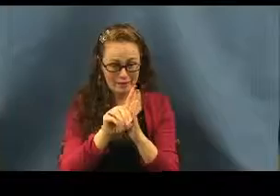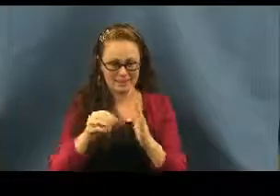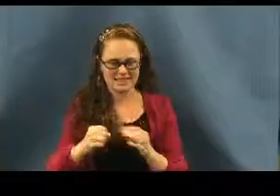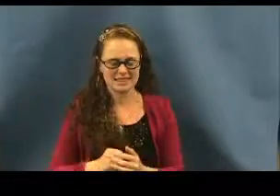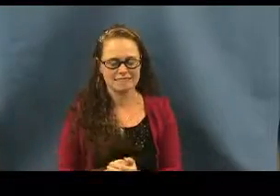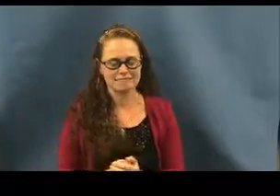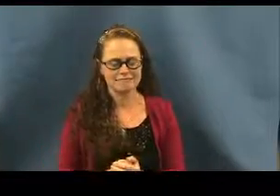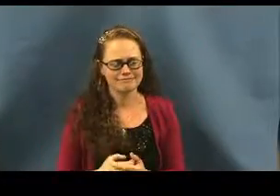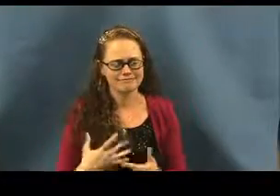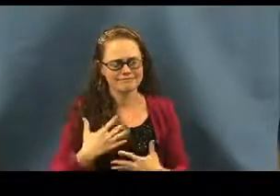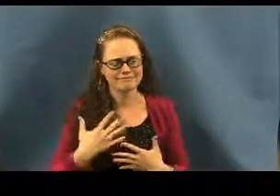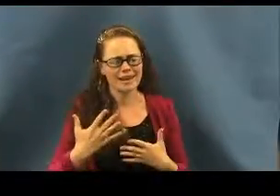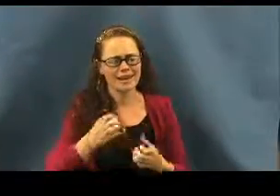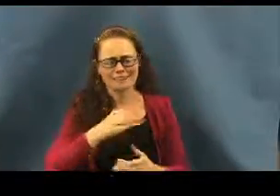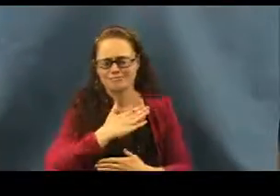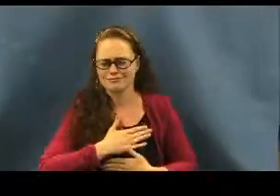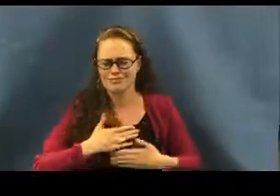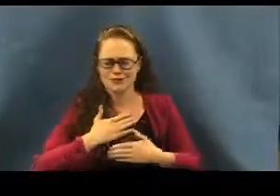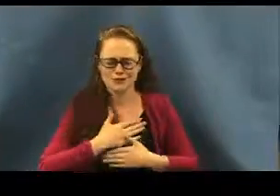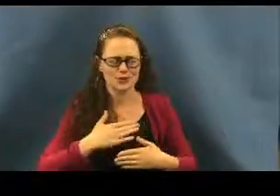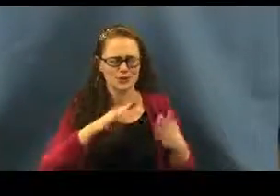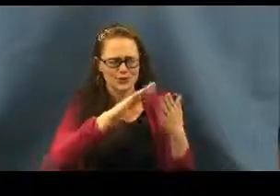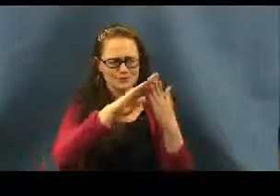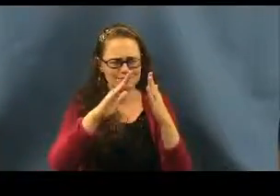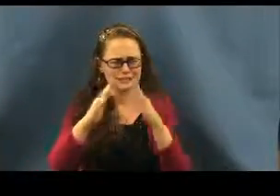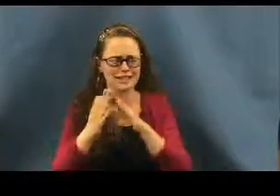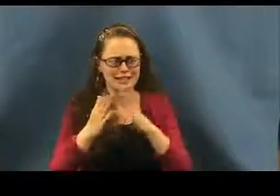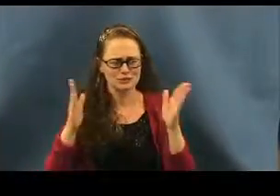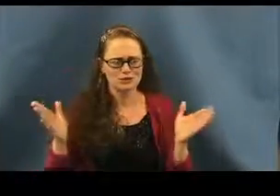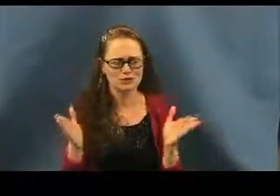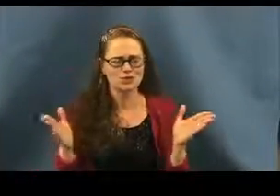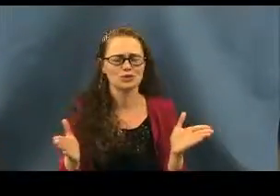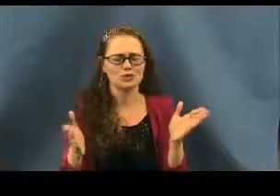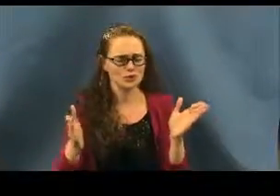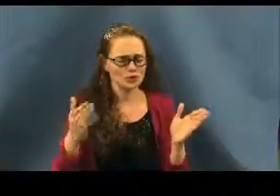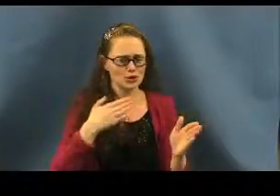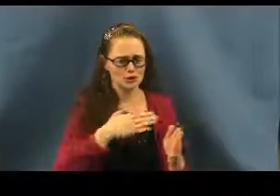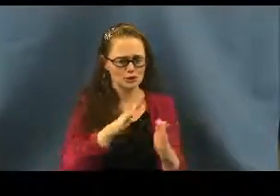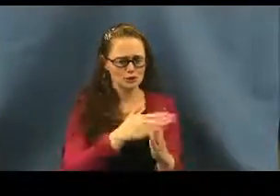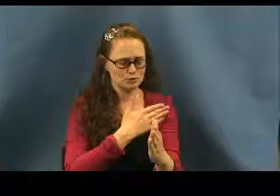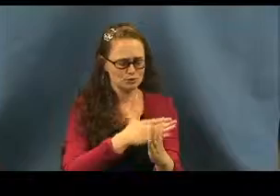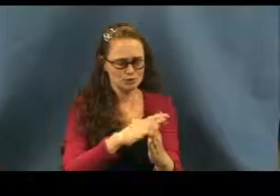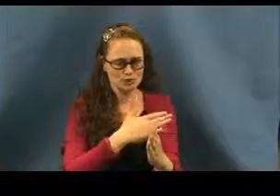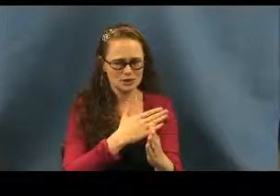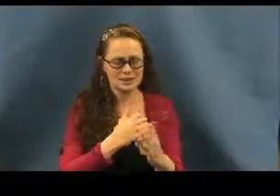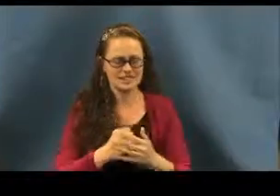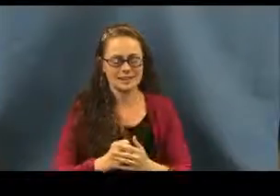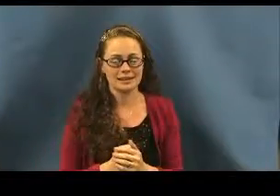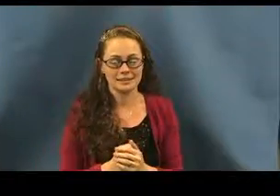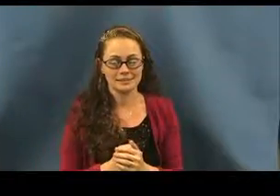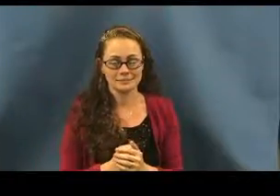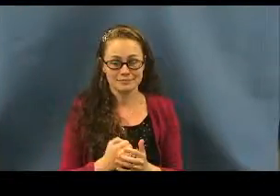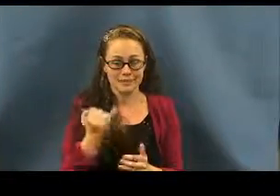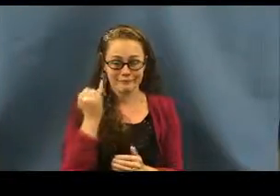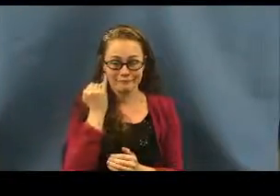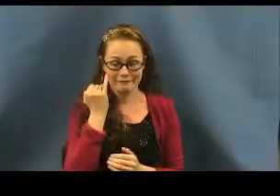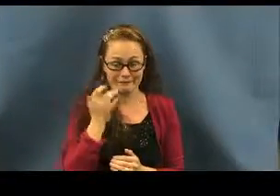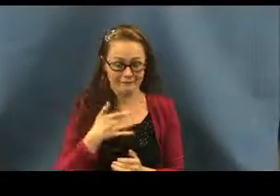for music. I feel like every time someone sneezes, New Orleans has a parade. The city has some of the most